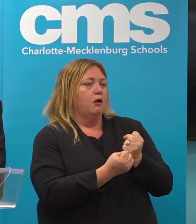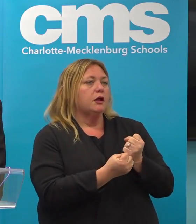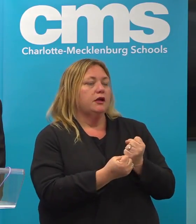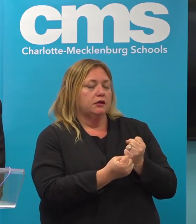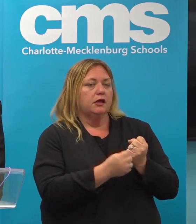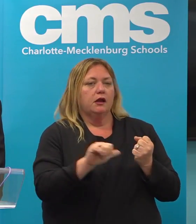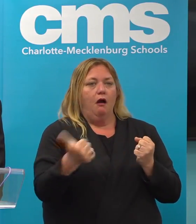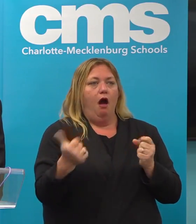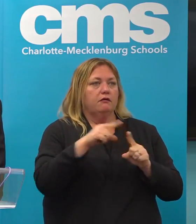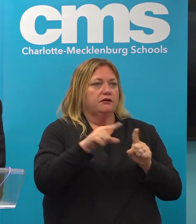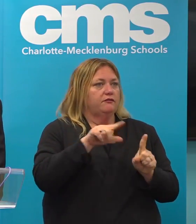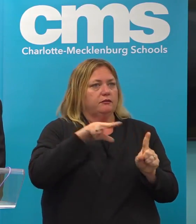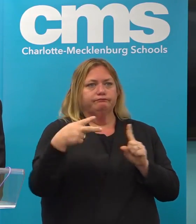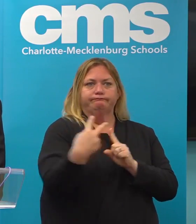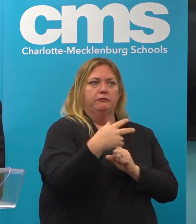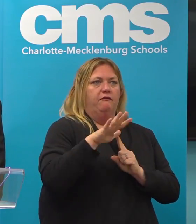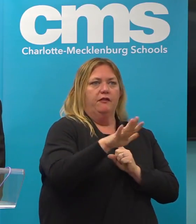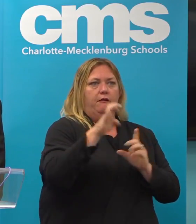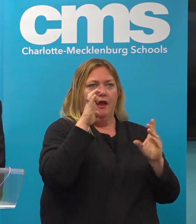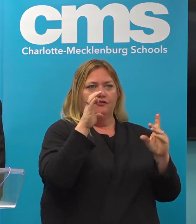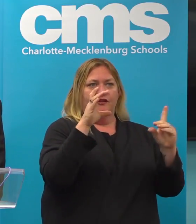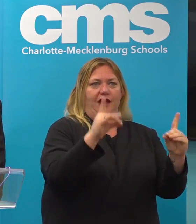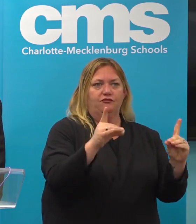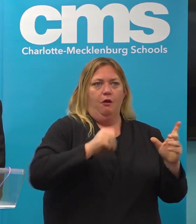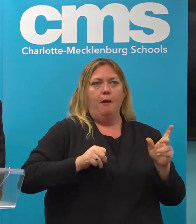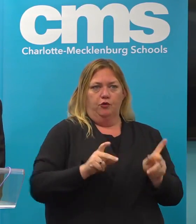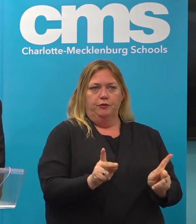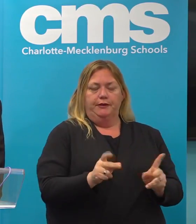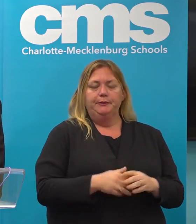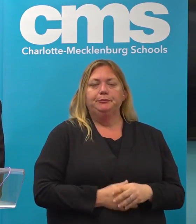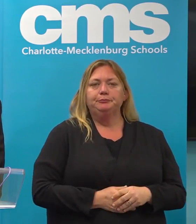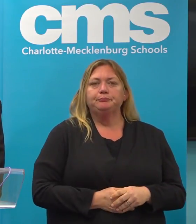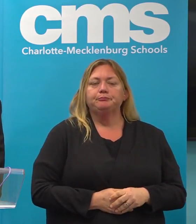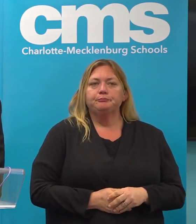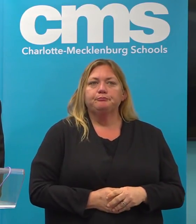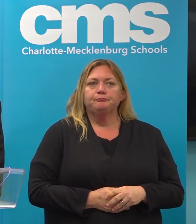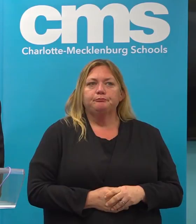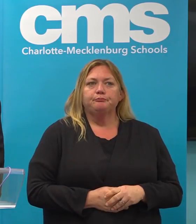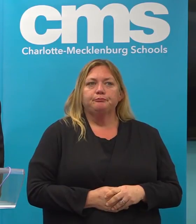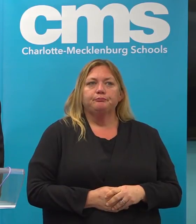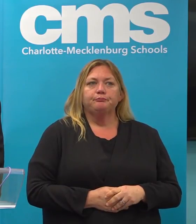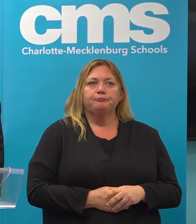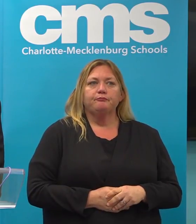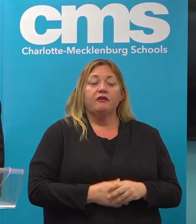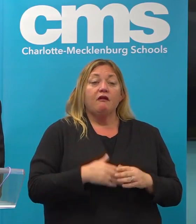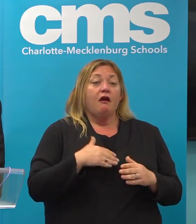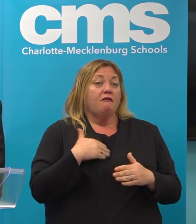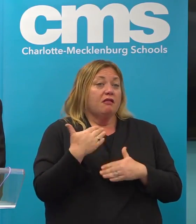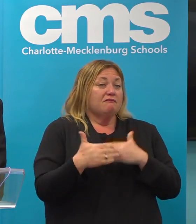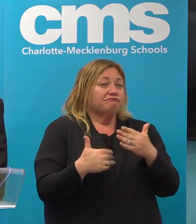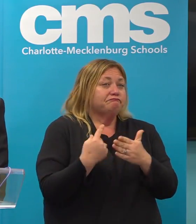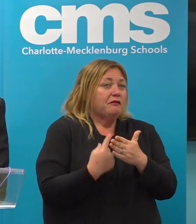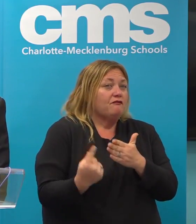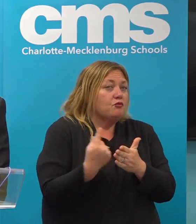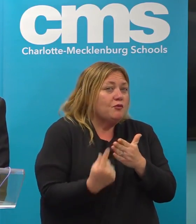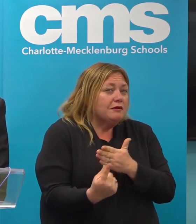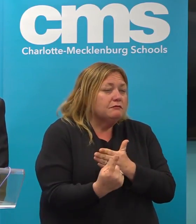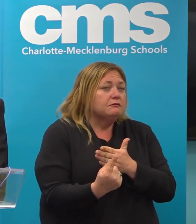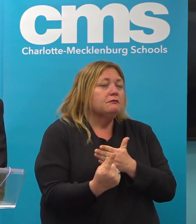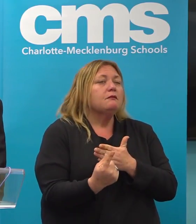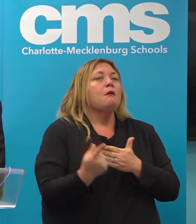all facets of their educational opportunities. Over the next couple of weeks, we